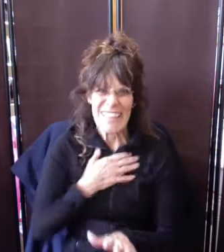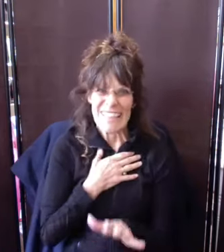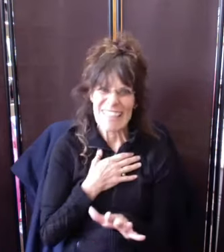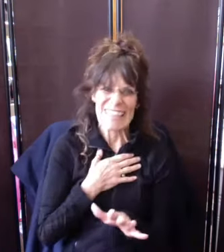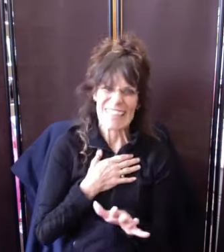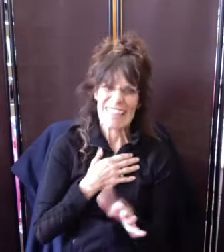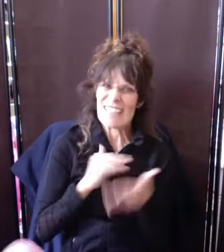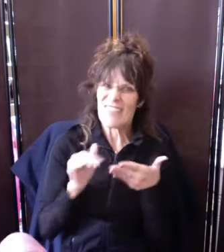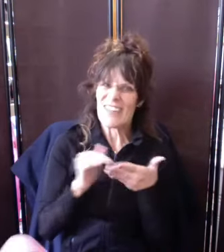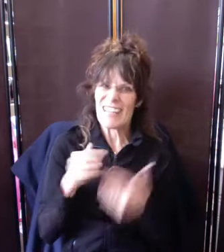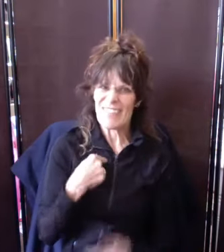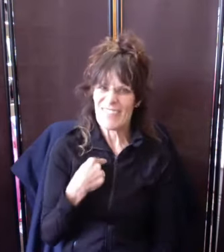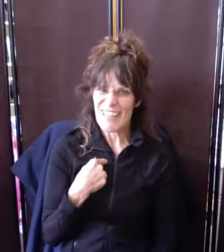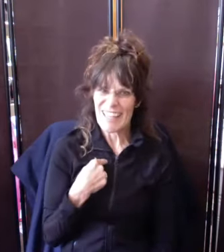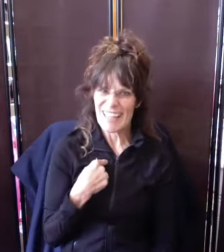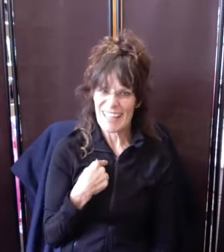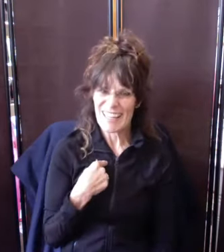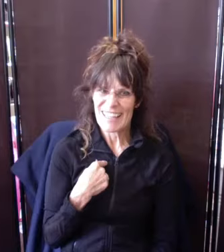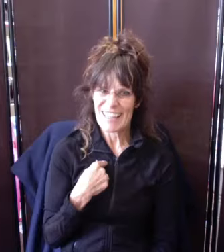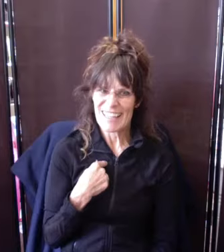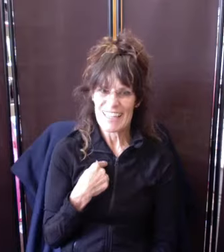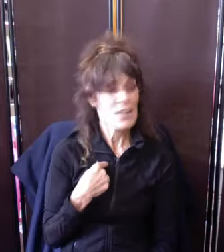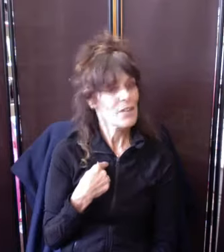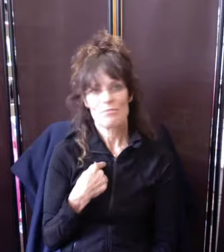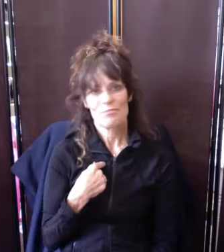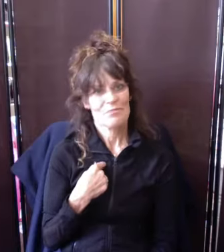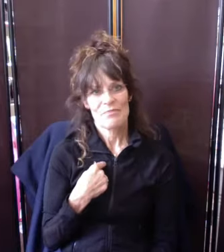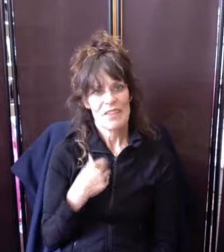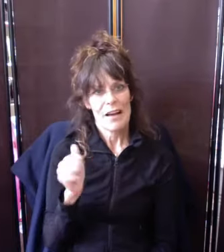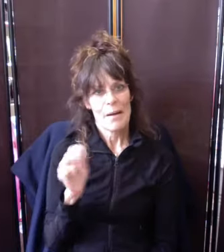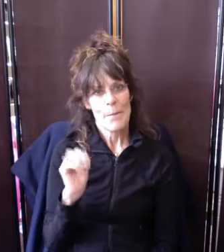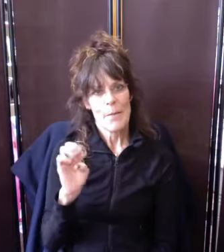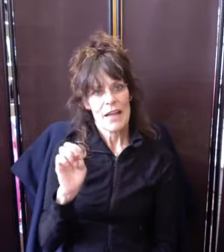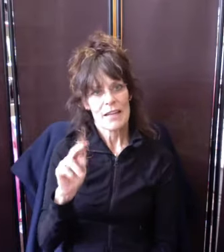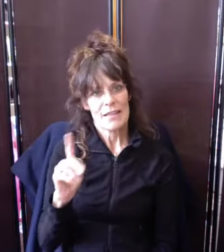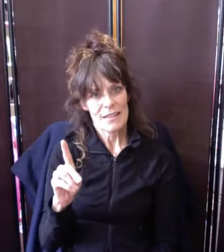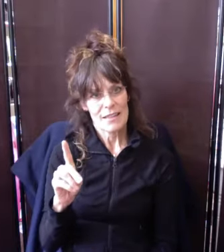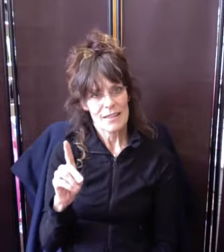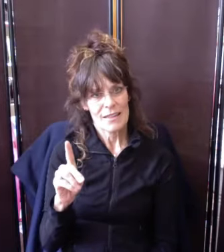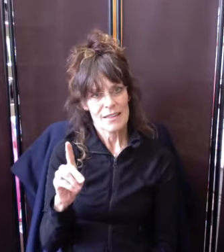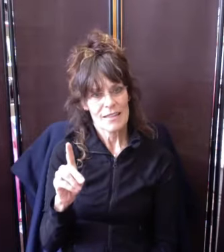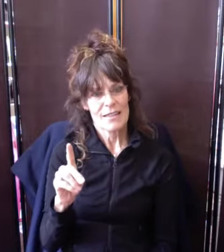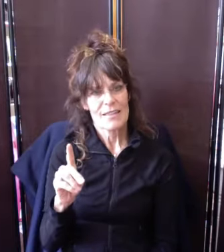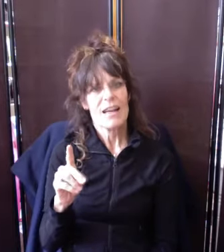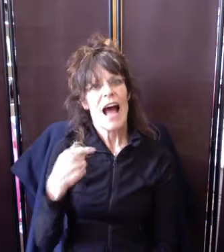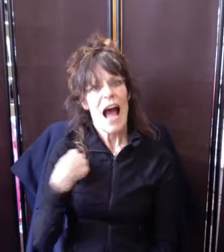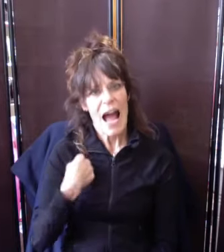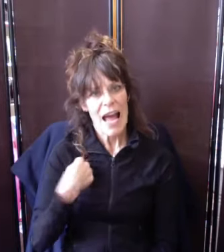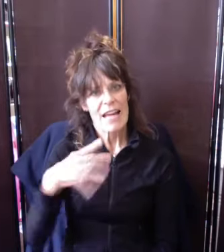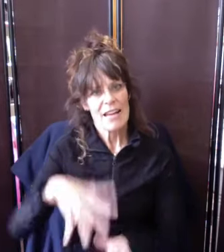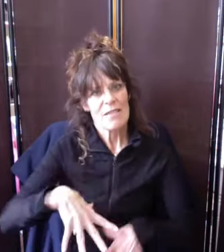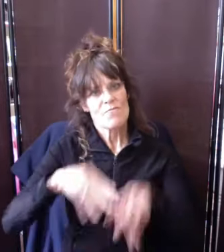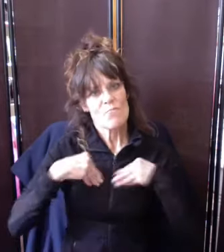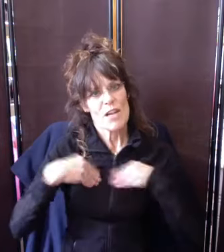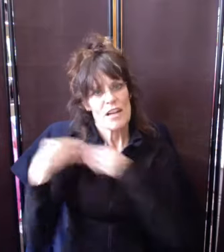right? And amends was all about me finally being on the hook, me going back and picking up the pieces of my soul that